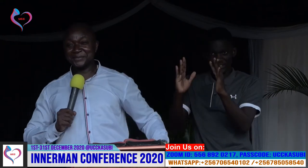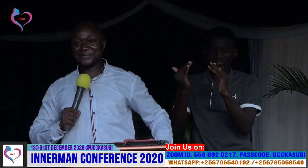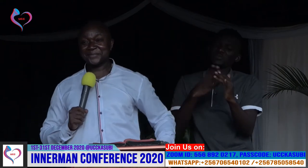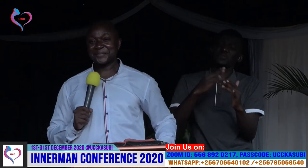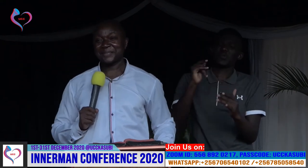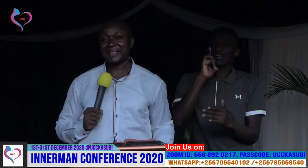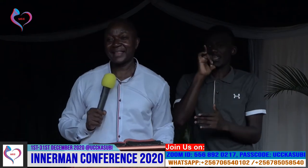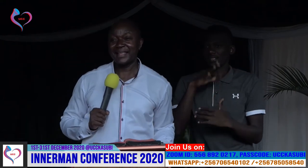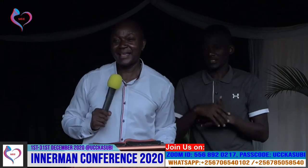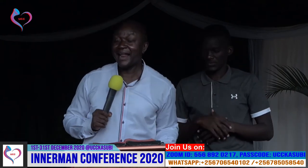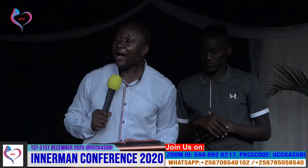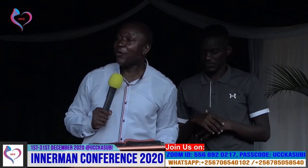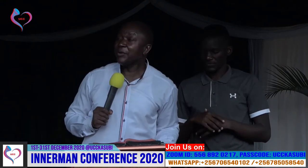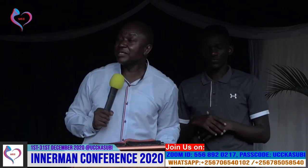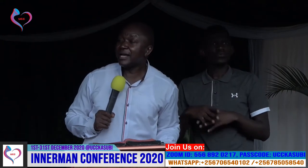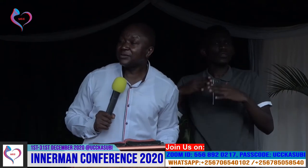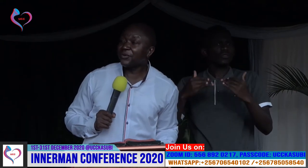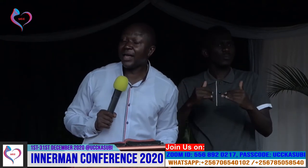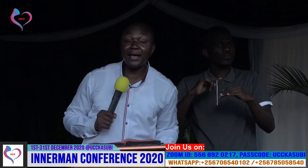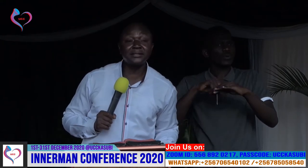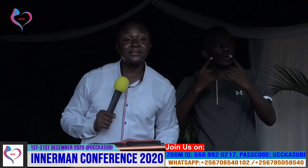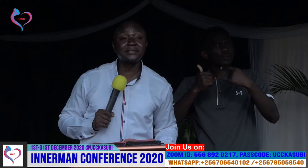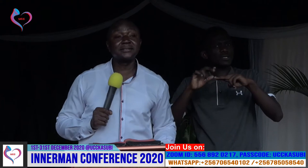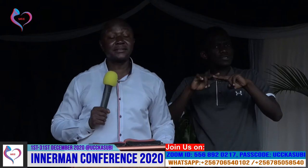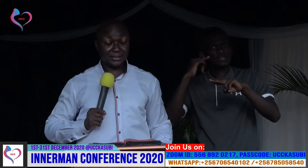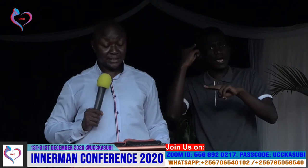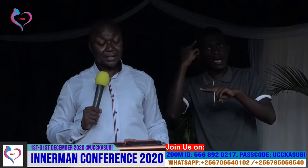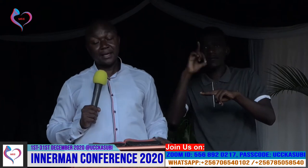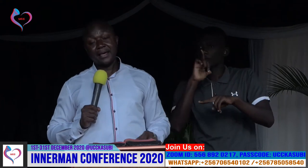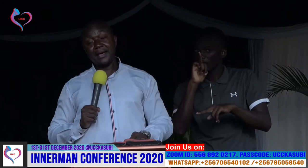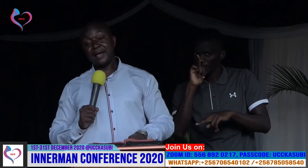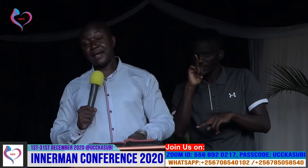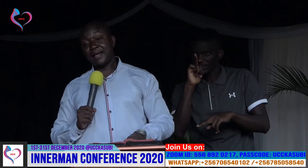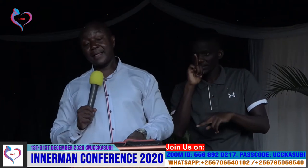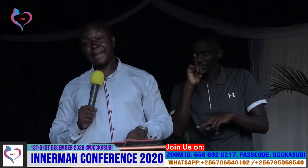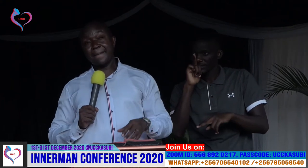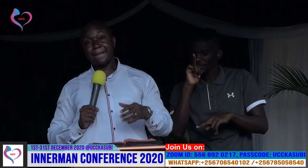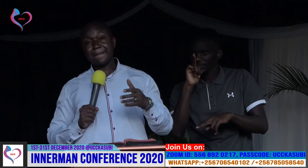lunch. Now, when we sat for lunch,